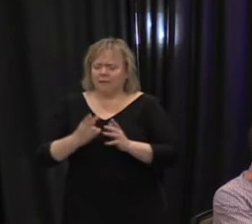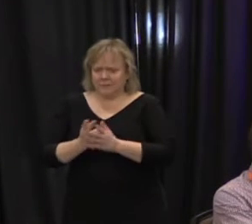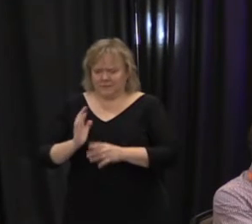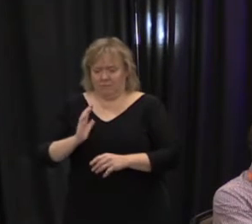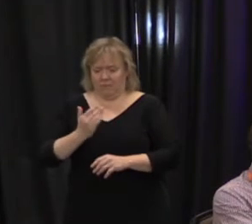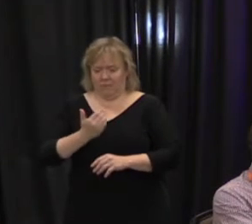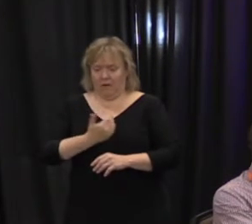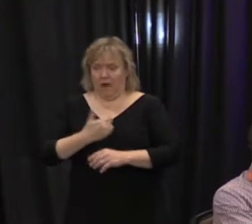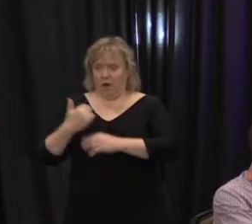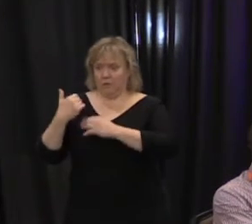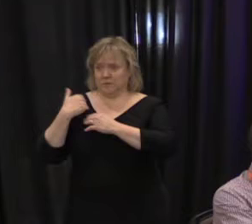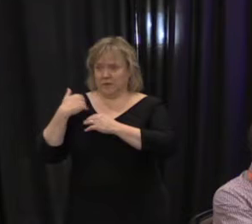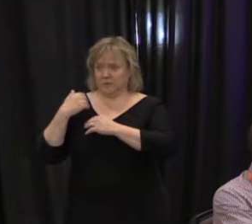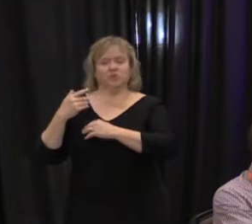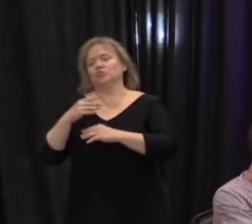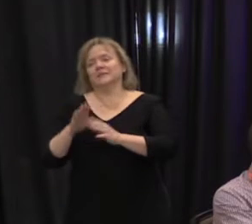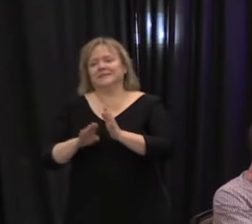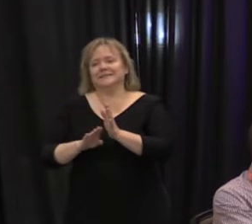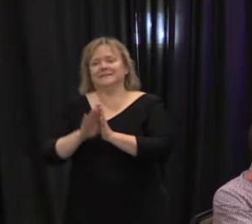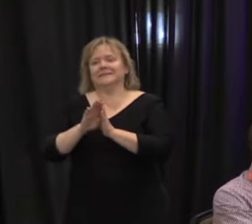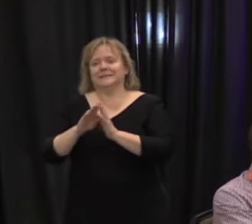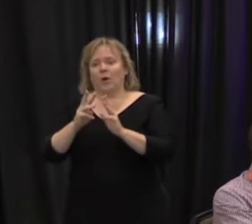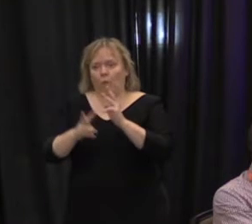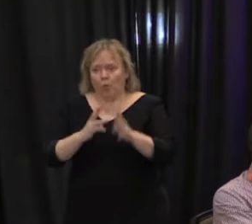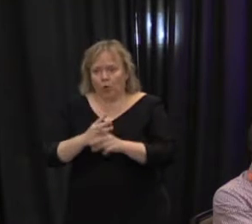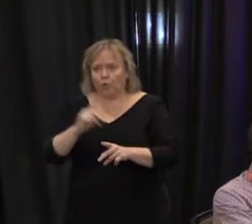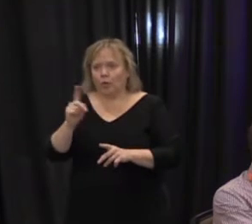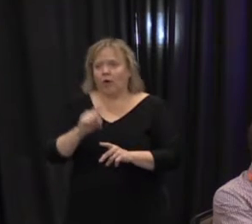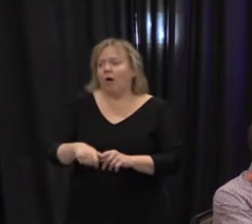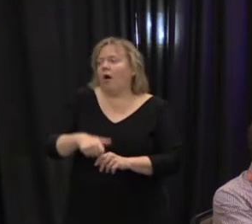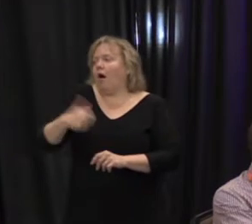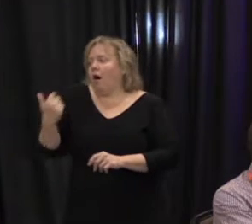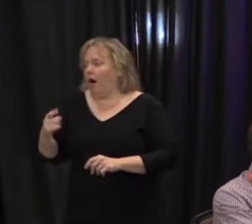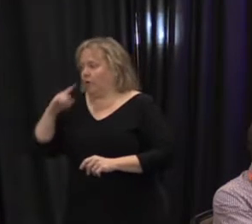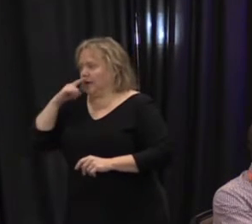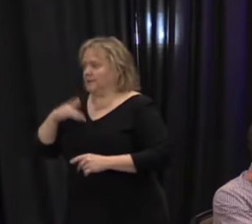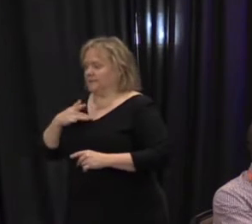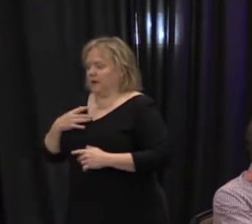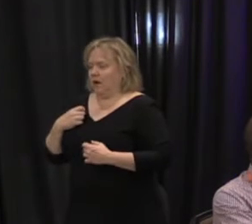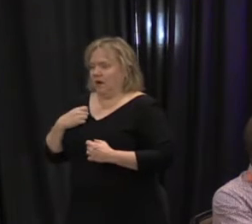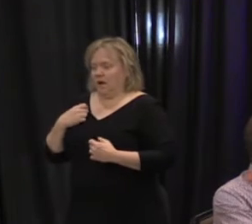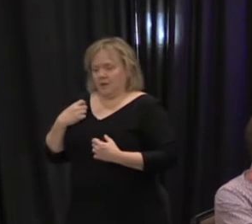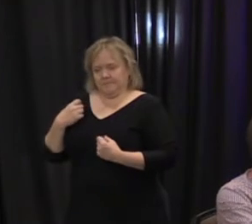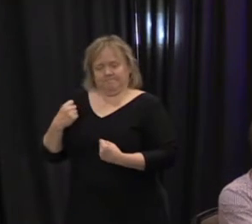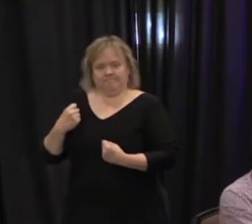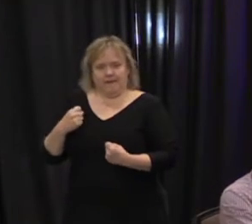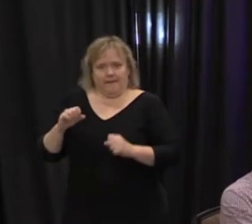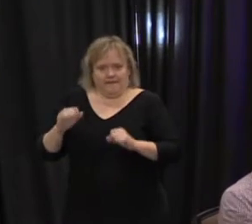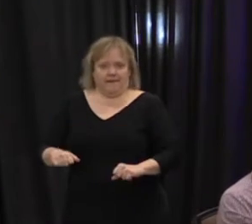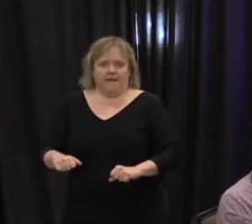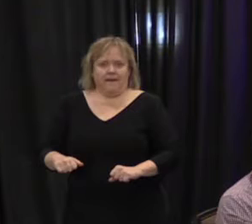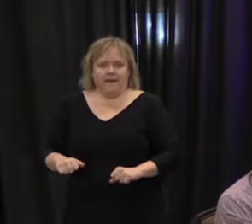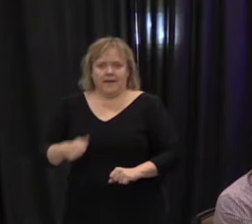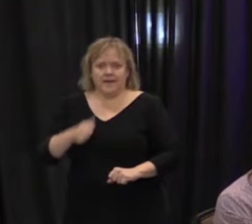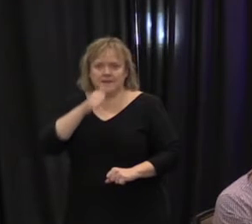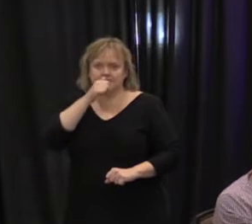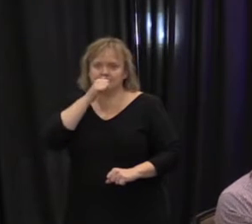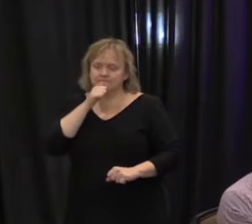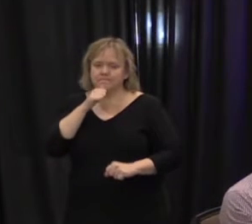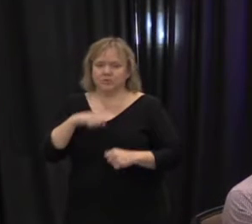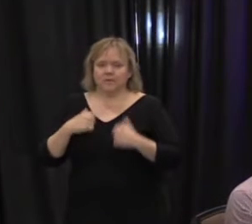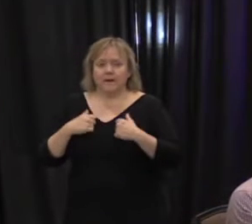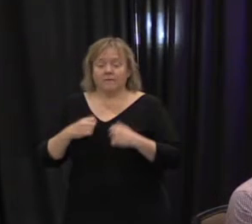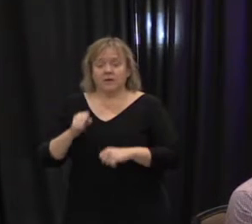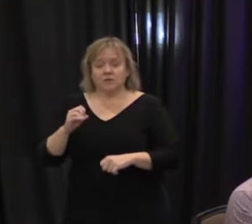responsibility to build a world that the next 10 kids can survive in, right? So I said, Ricky, instead, can I talk